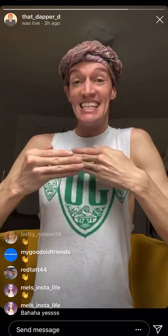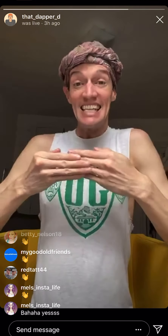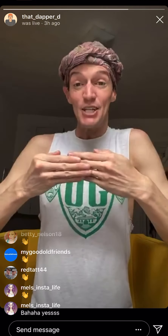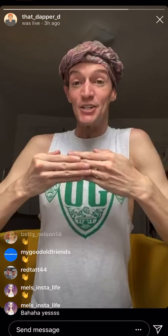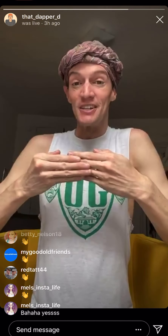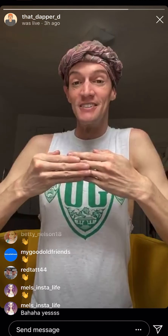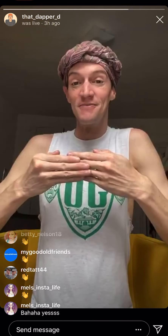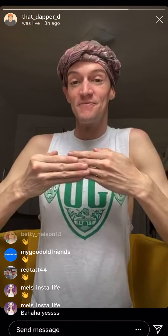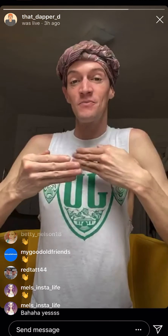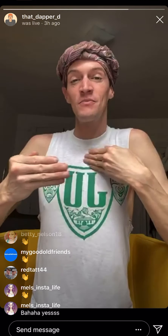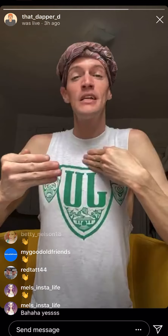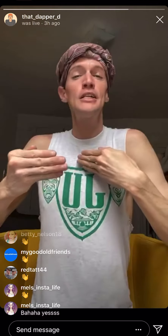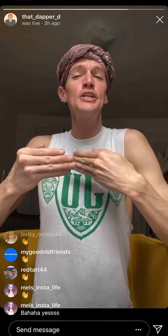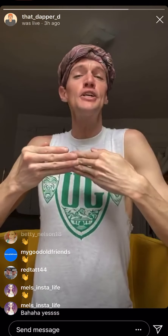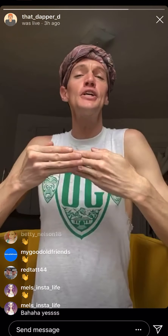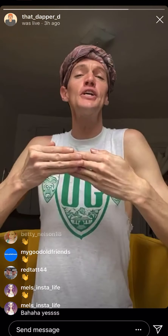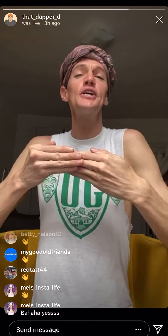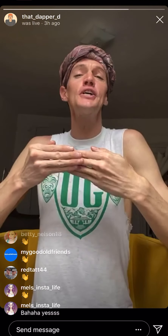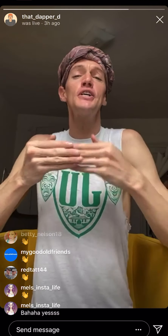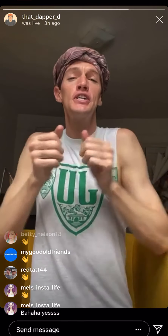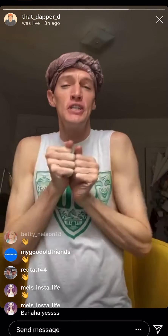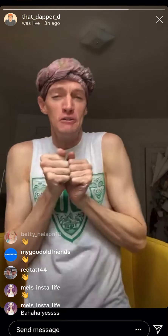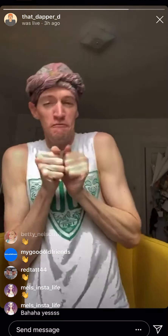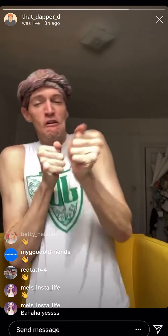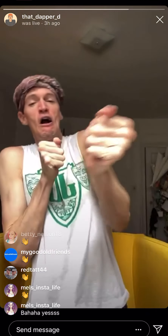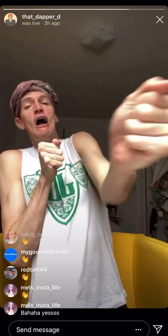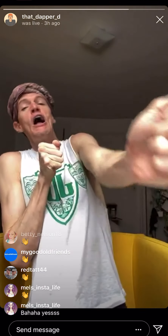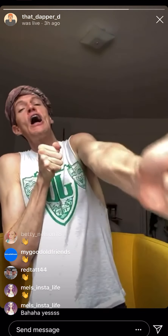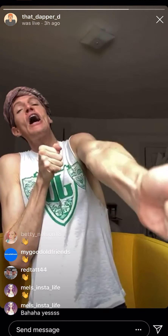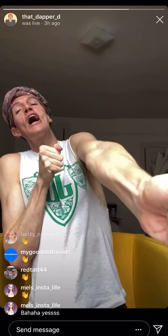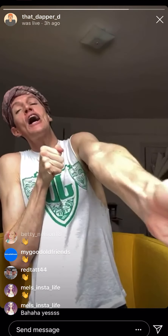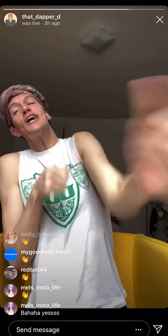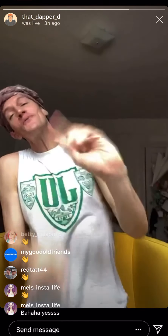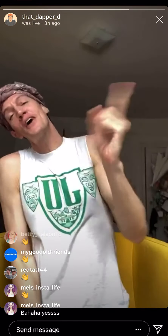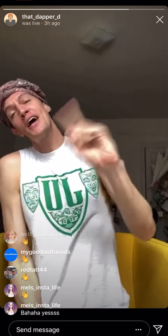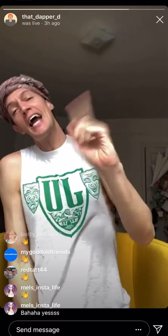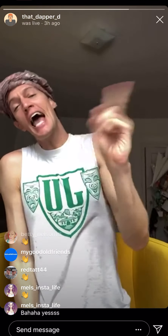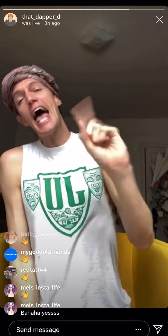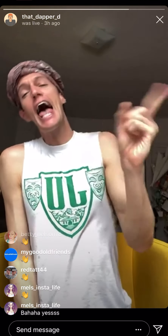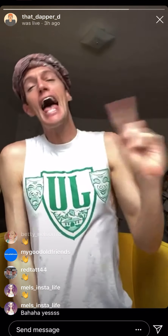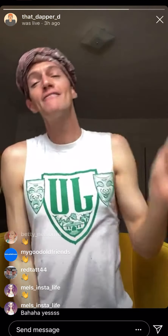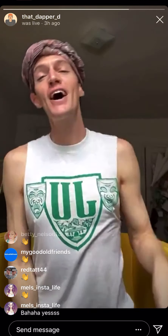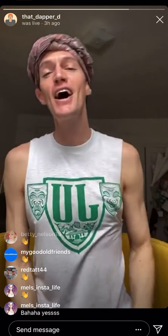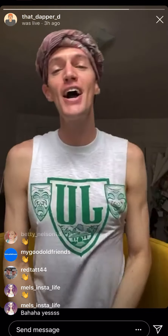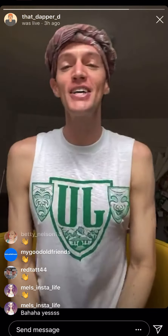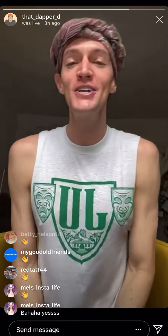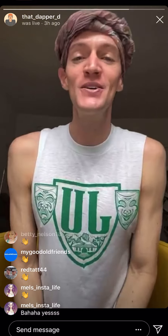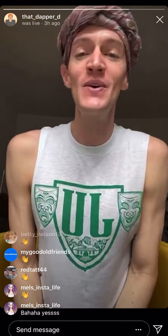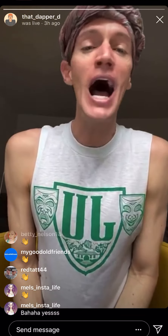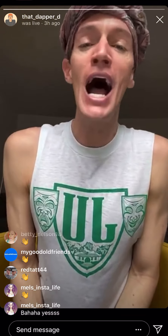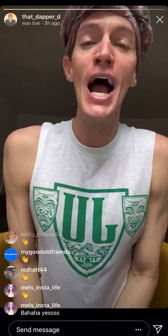near near far wherever you are